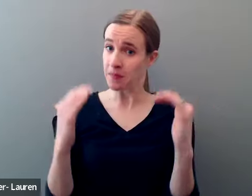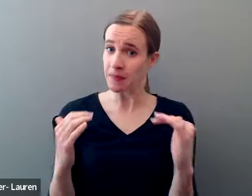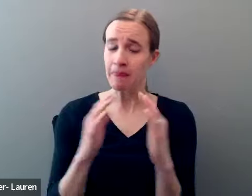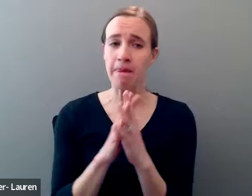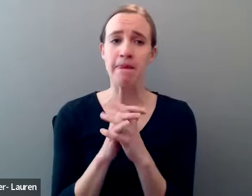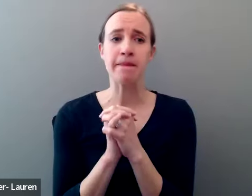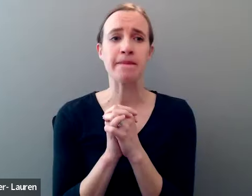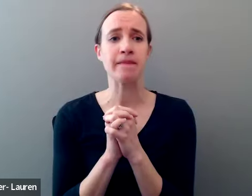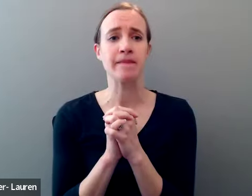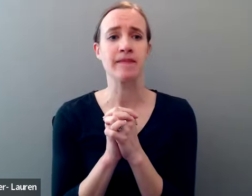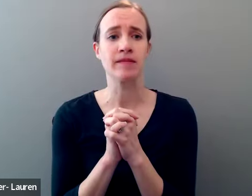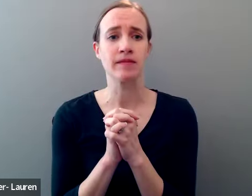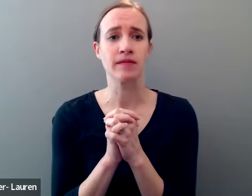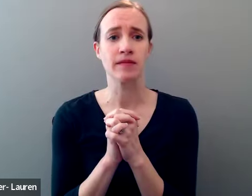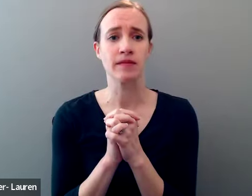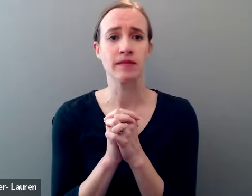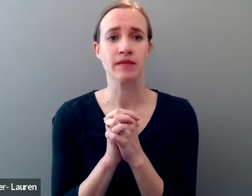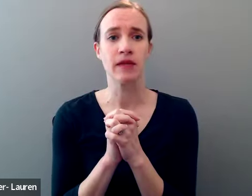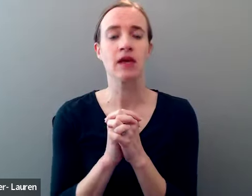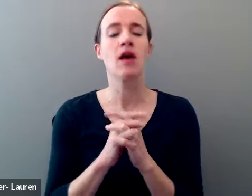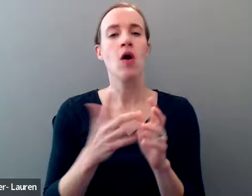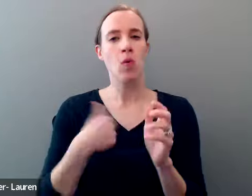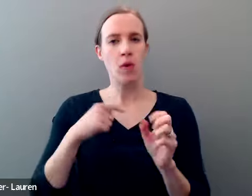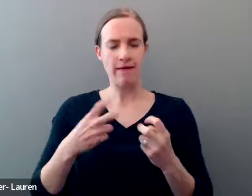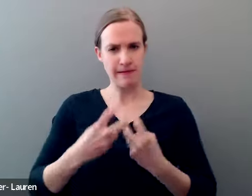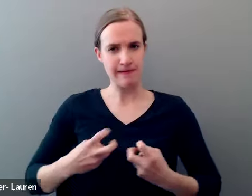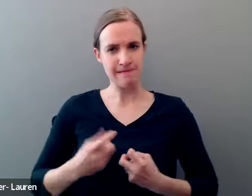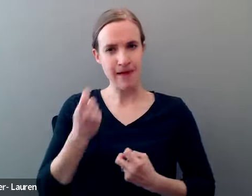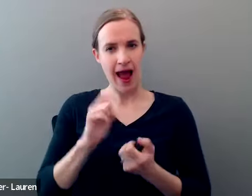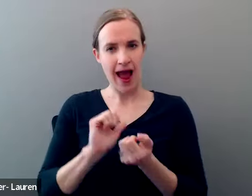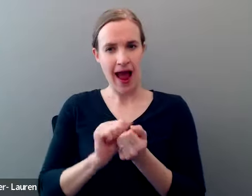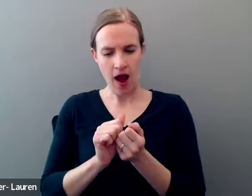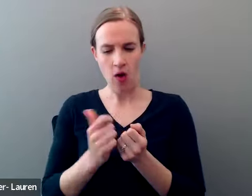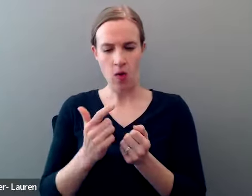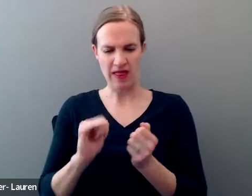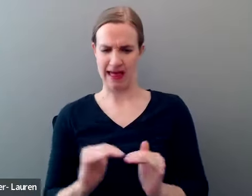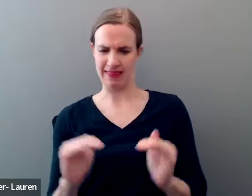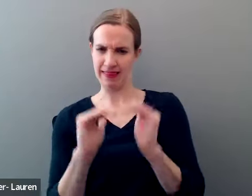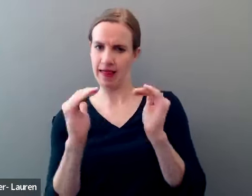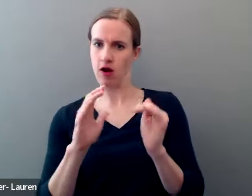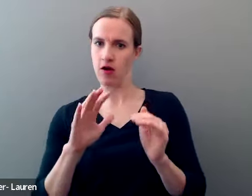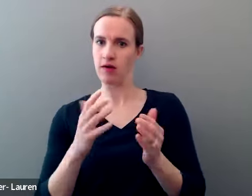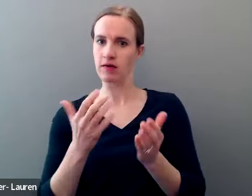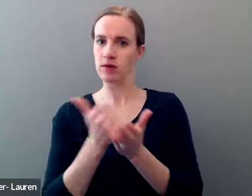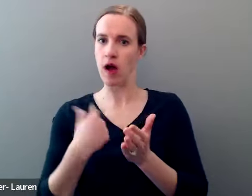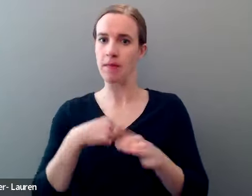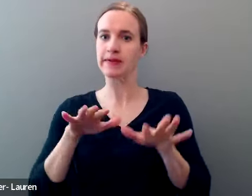understanding the layer of the calm down. So our sympathetic and parasympathetic nervous